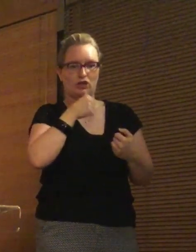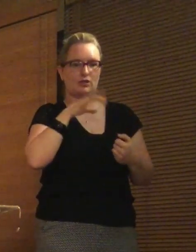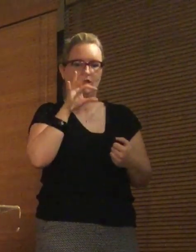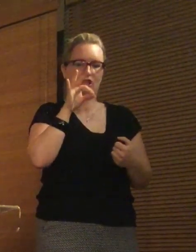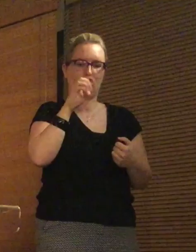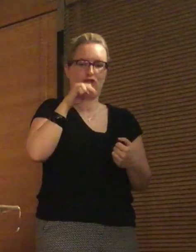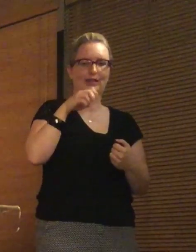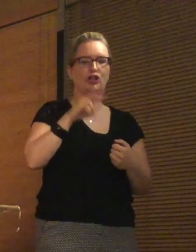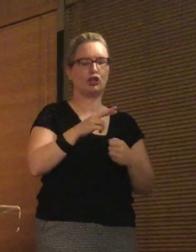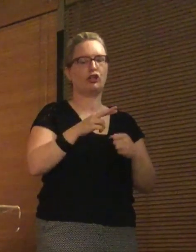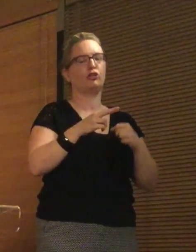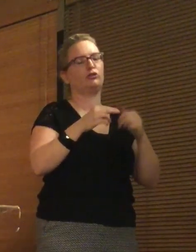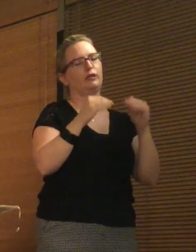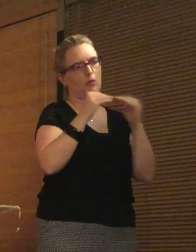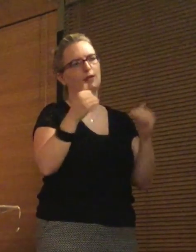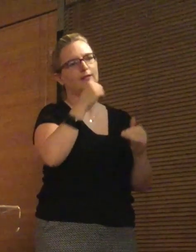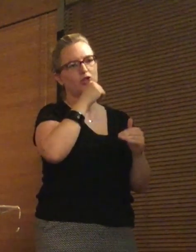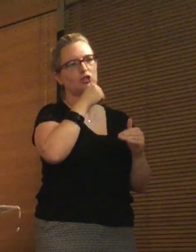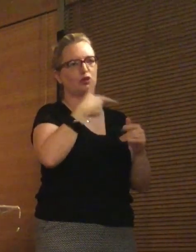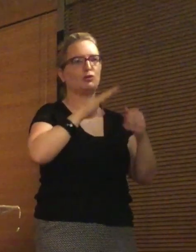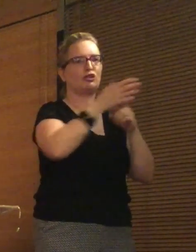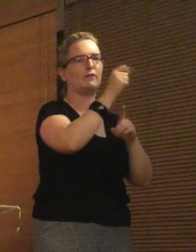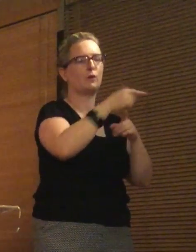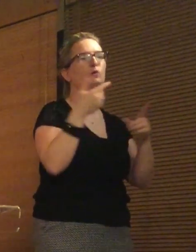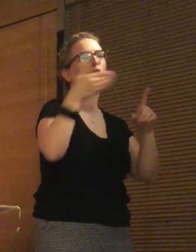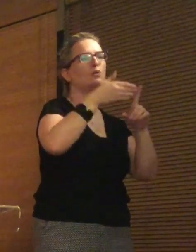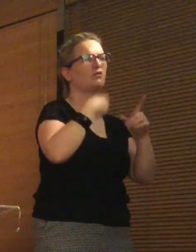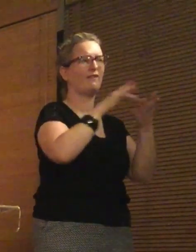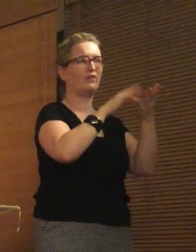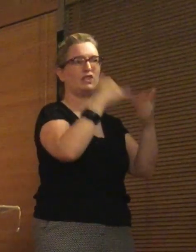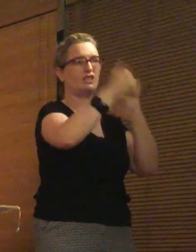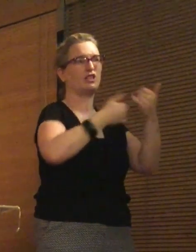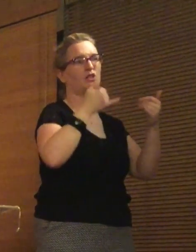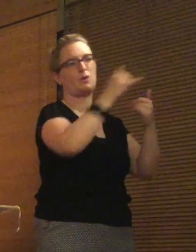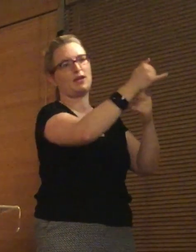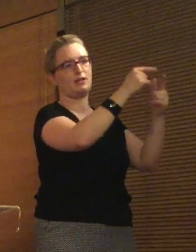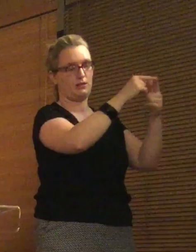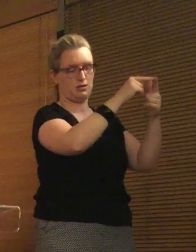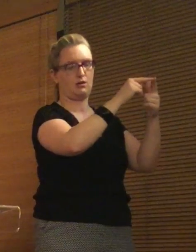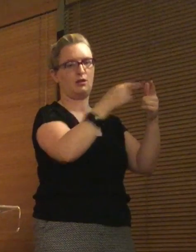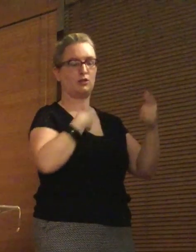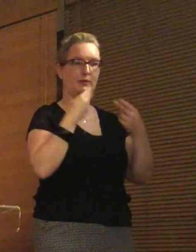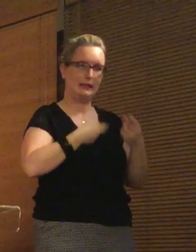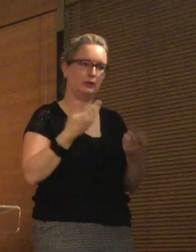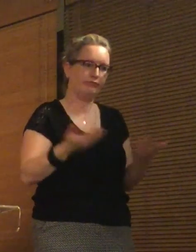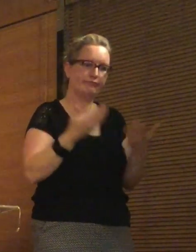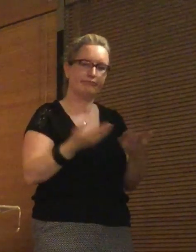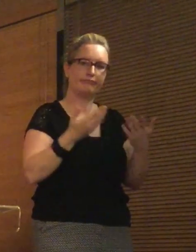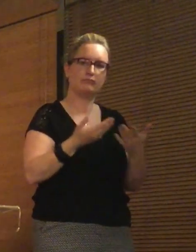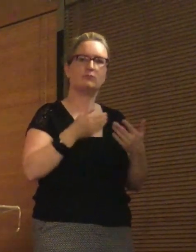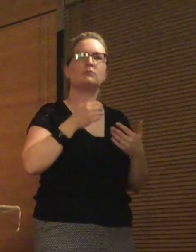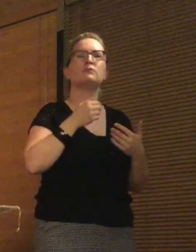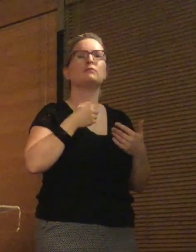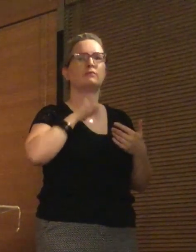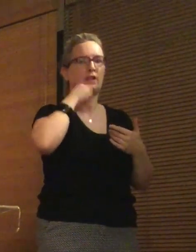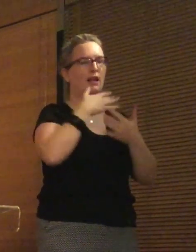gender equality. So that's just 15 years away, so we have to get going urgently, as there's a lot needing